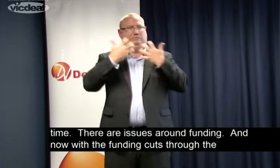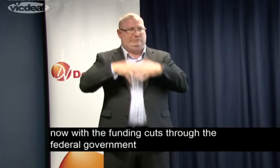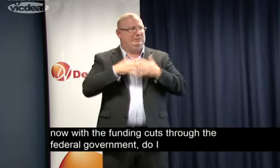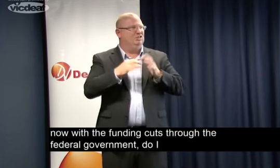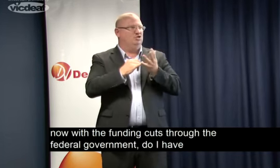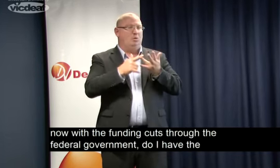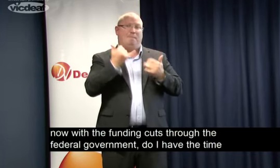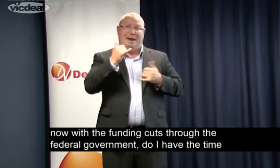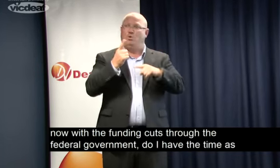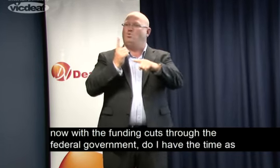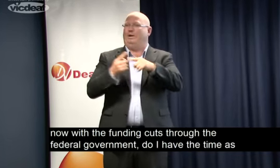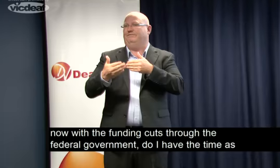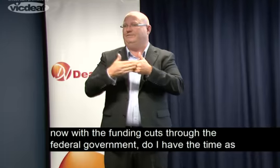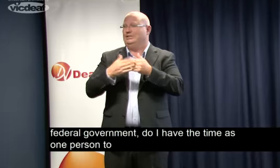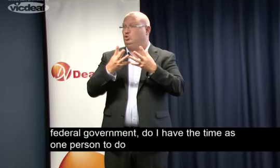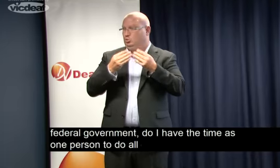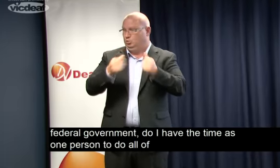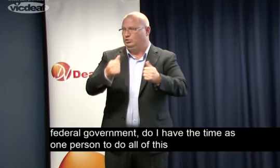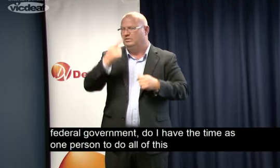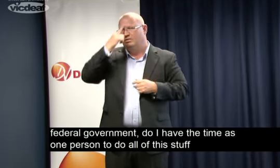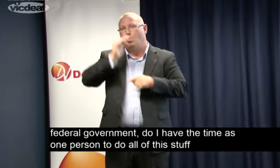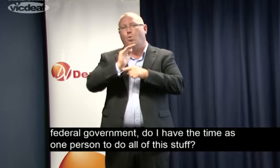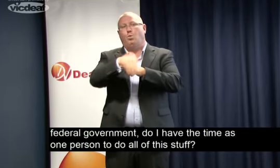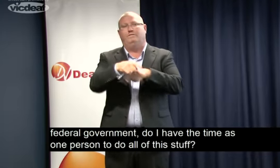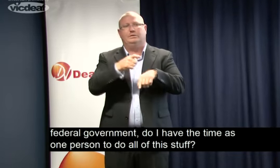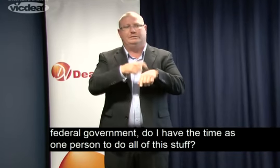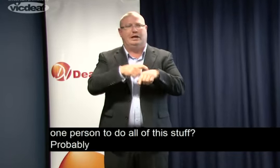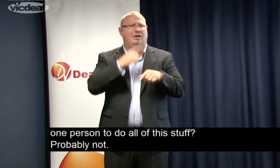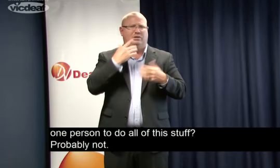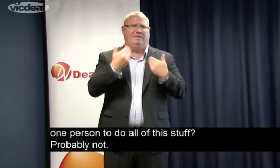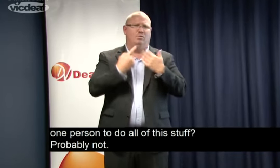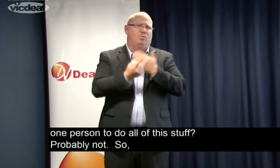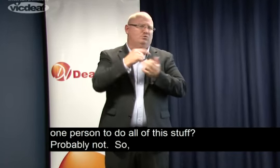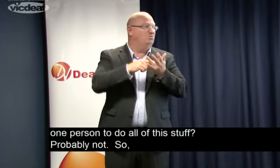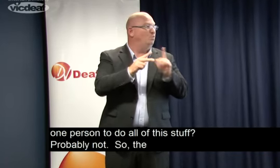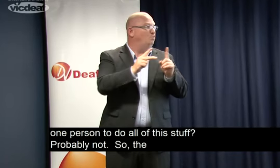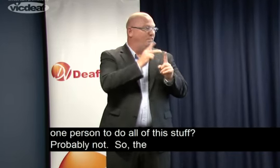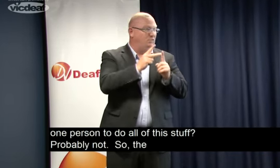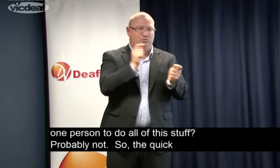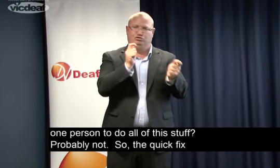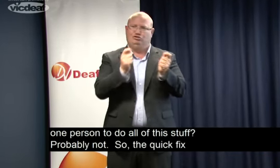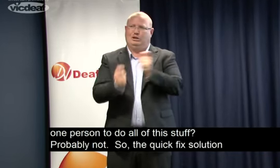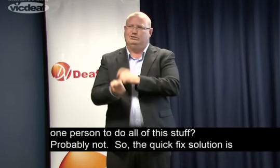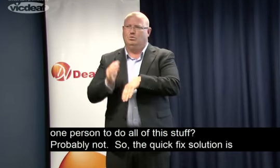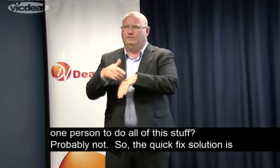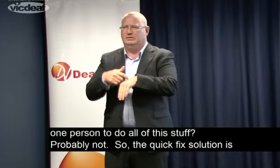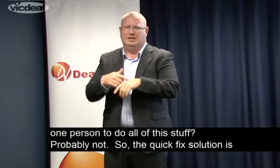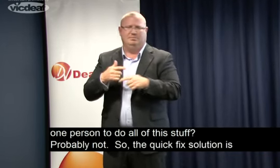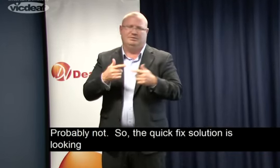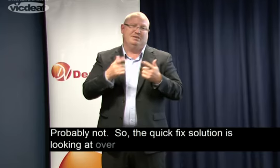not. So the quick fix solution is looking at over time, having this initiative in